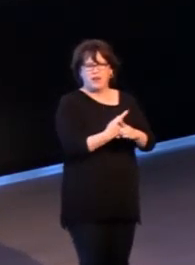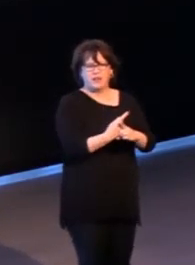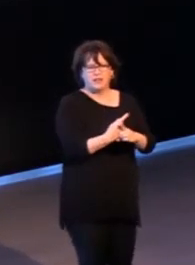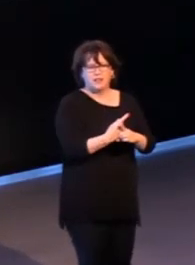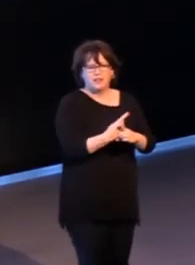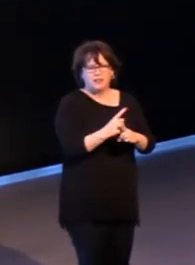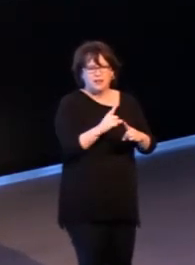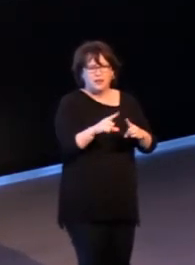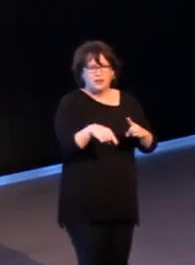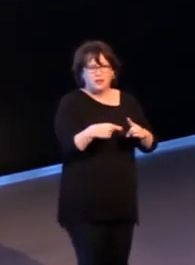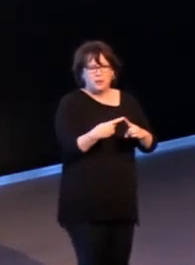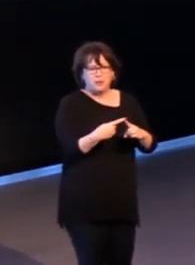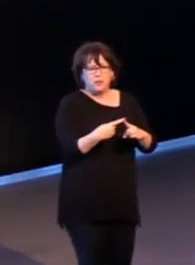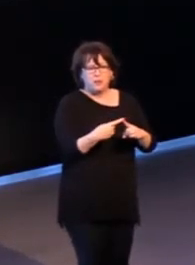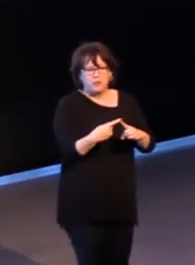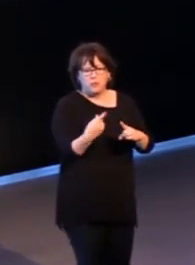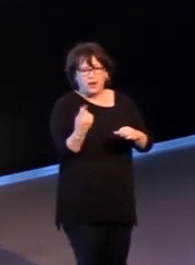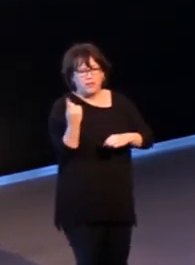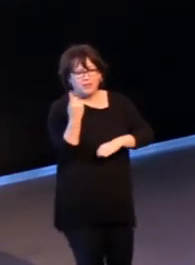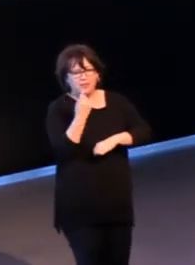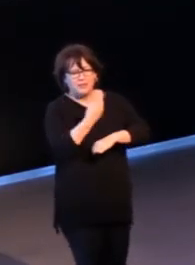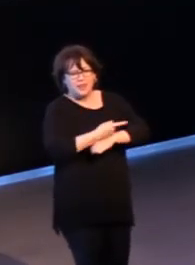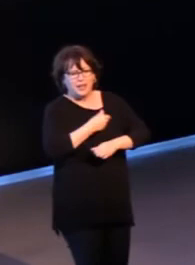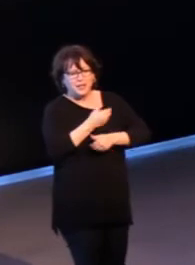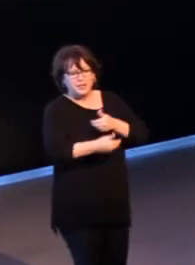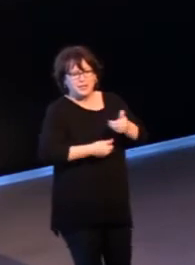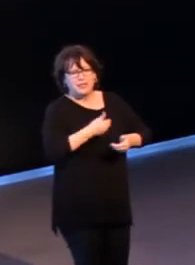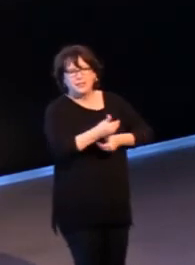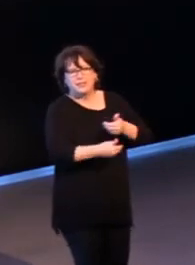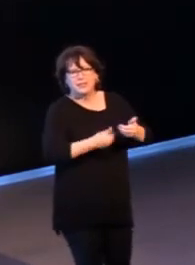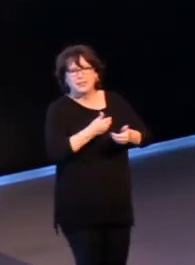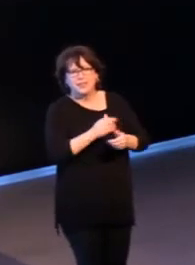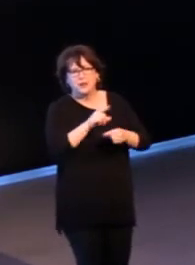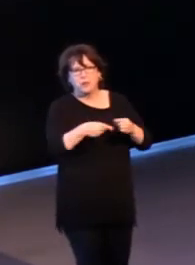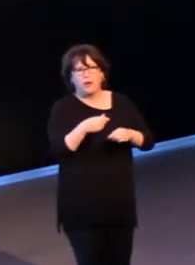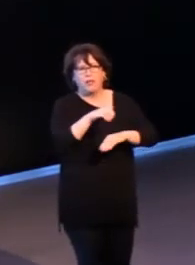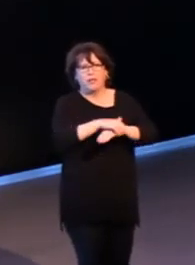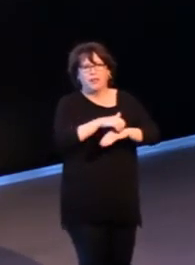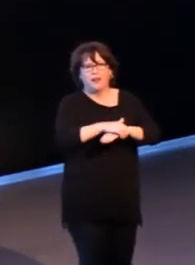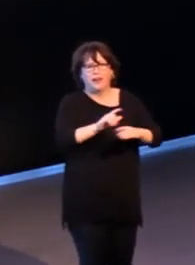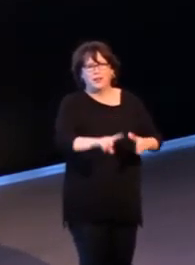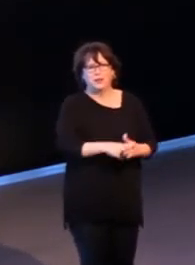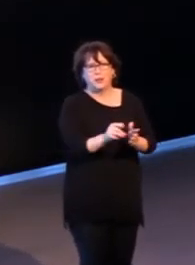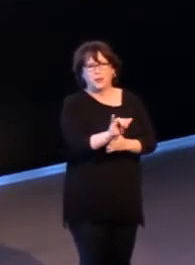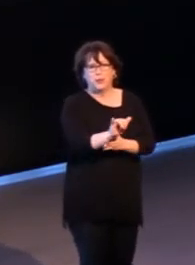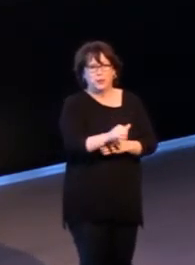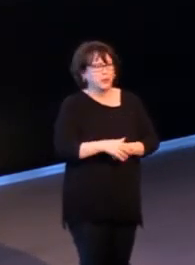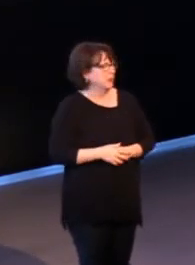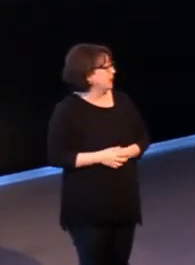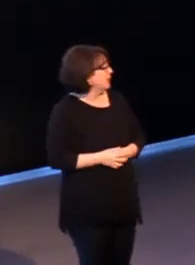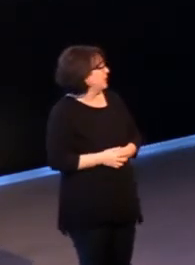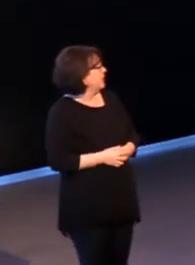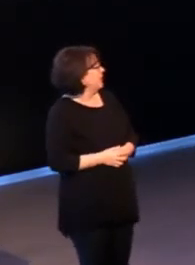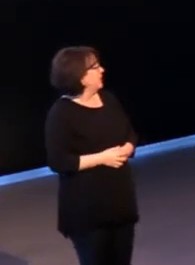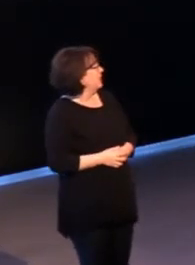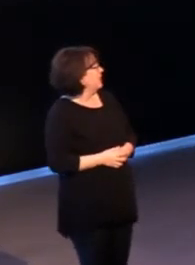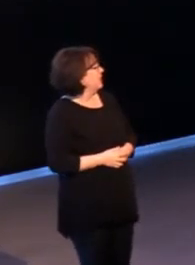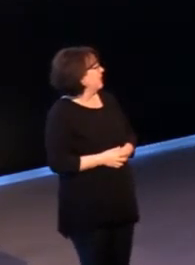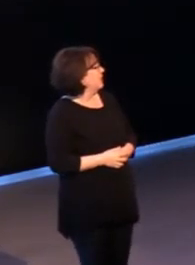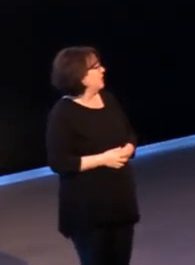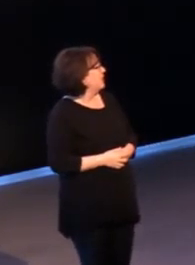went down to nothing. I gained everything. Then I woke from my dream. And